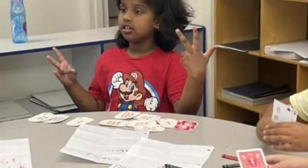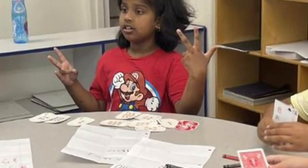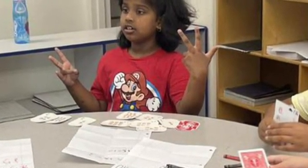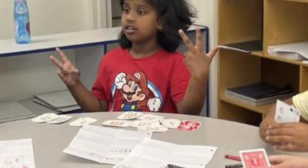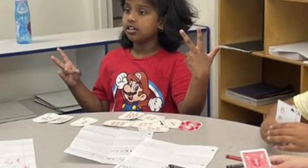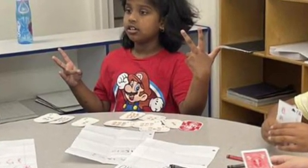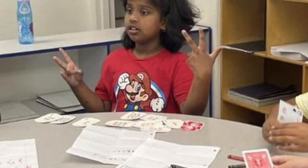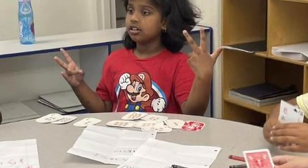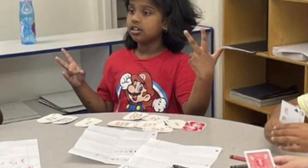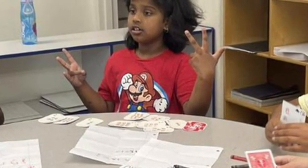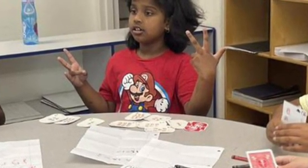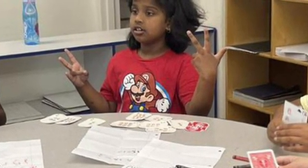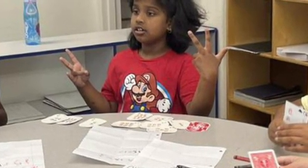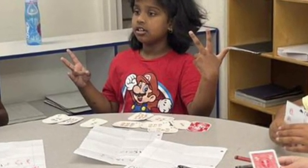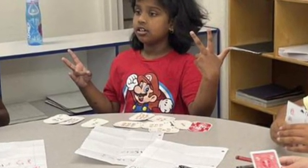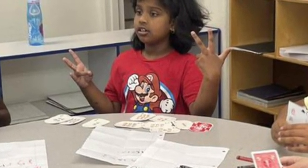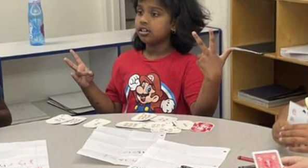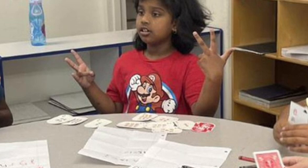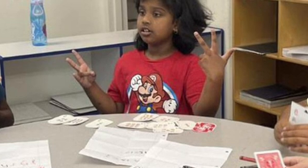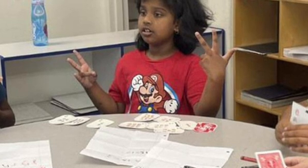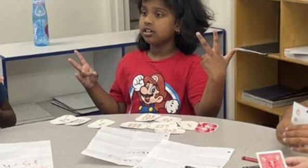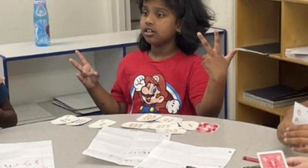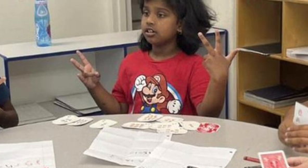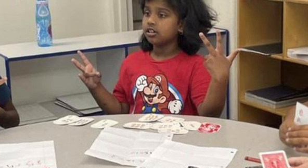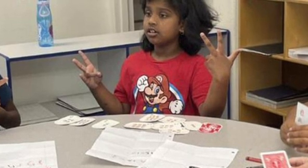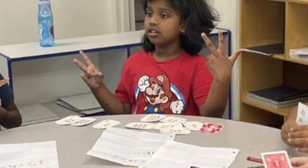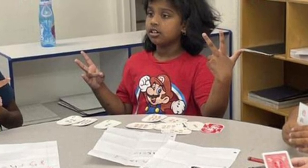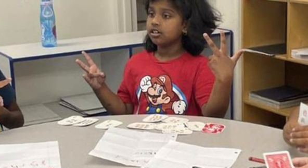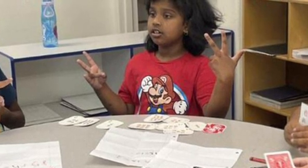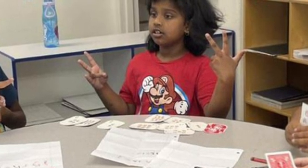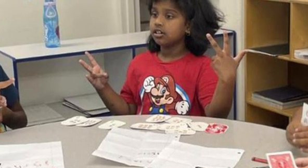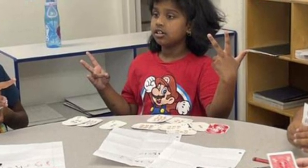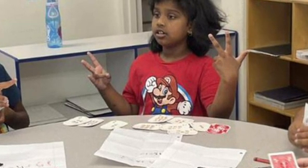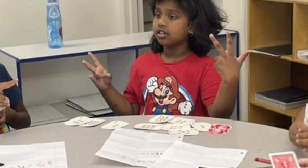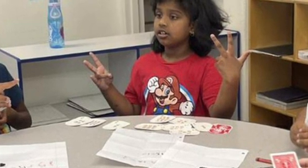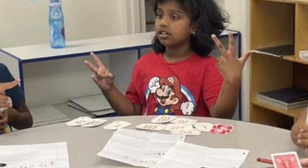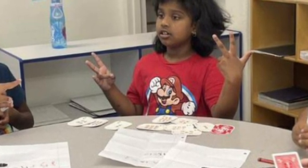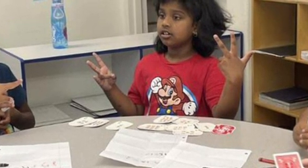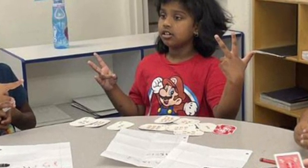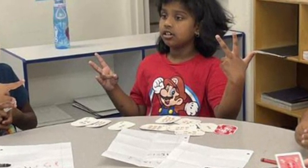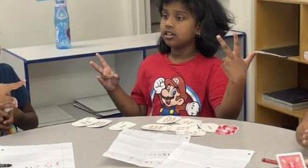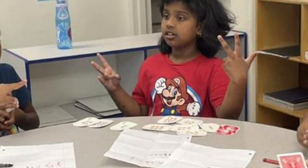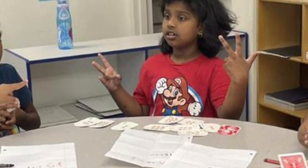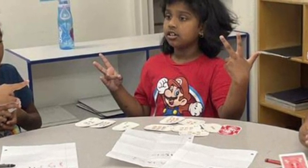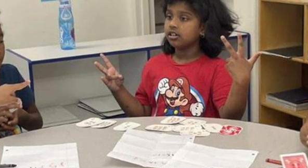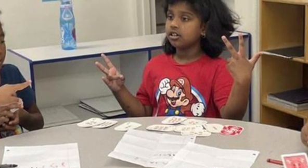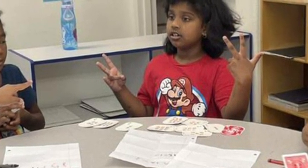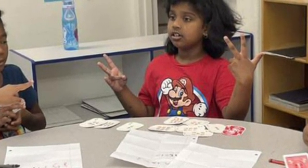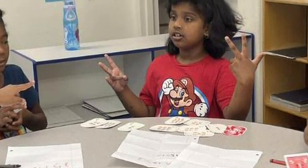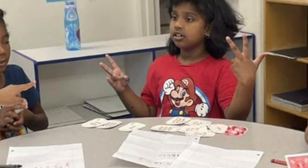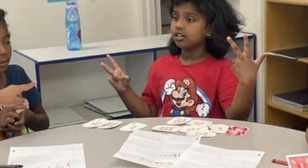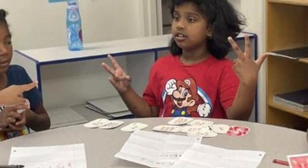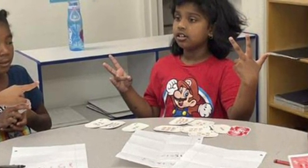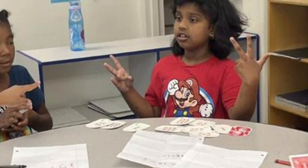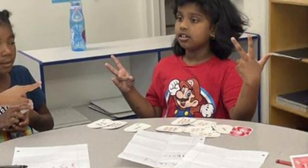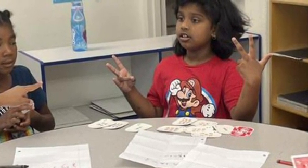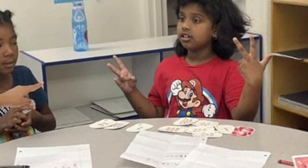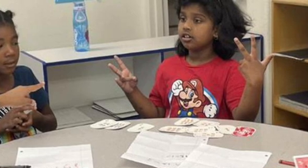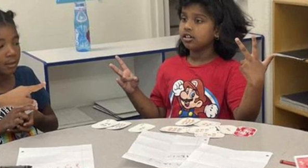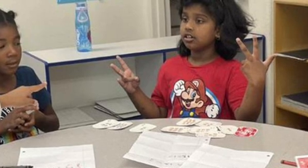to communicate need to be able to see each other to sign and interact with each other. All tables in the school are round, allowing students and teachers to be able to